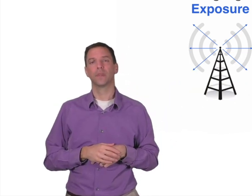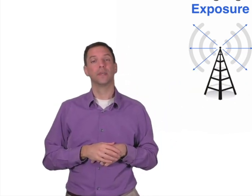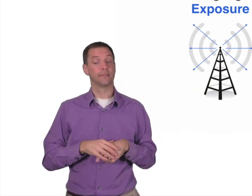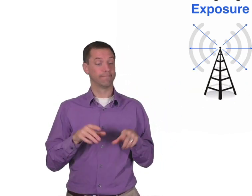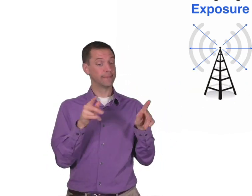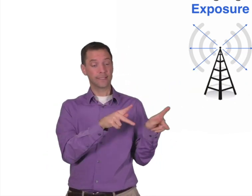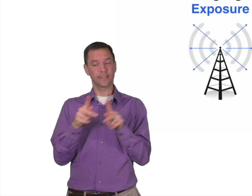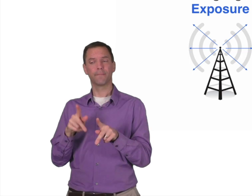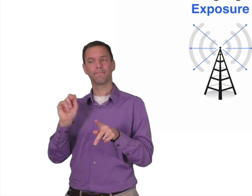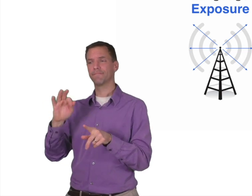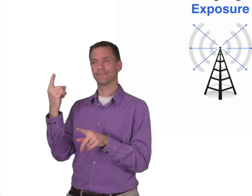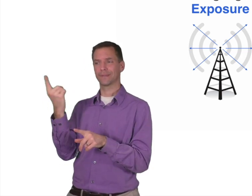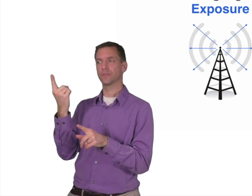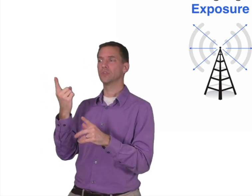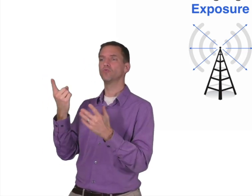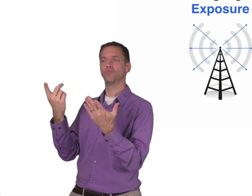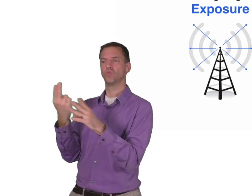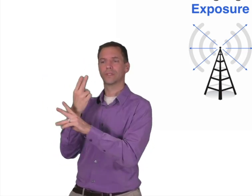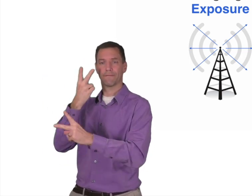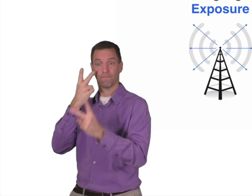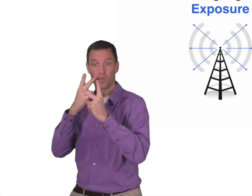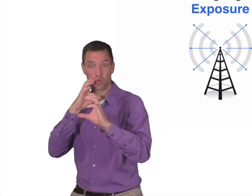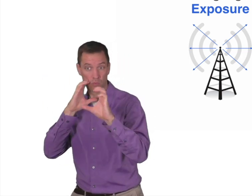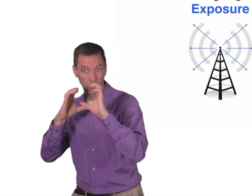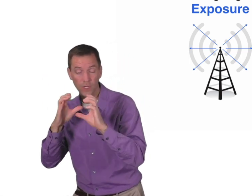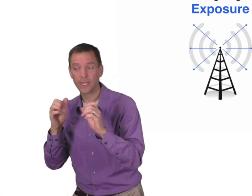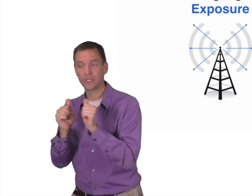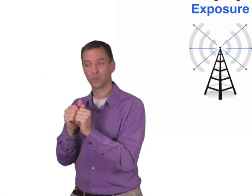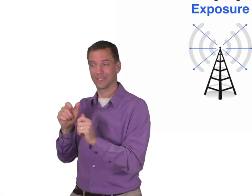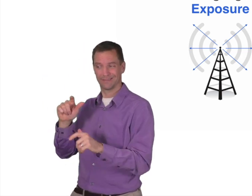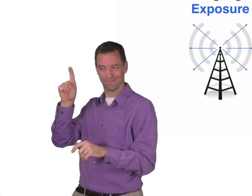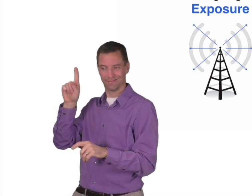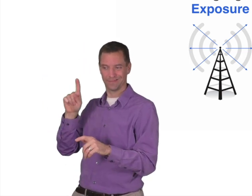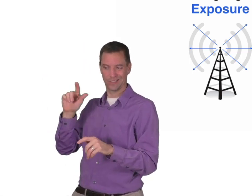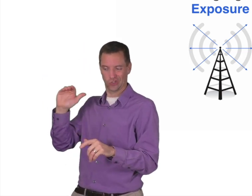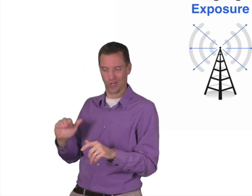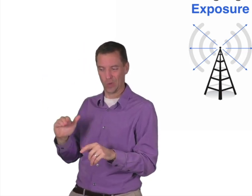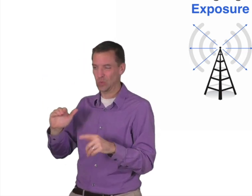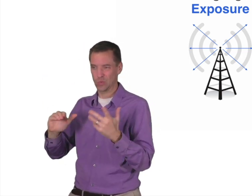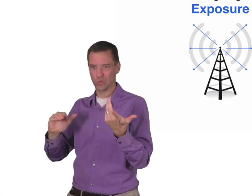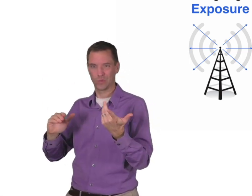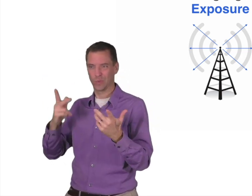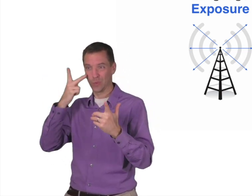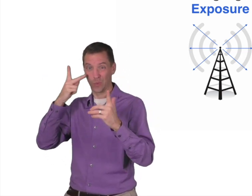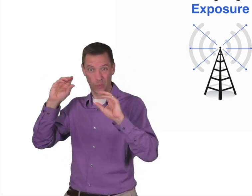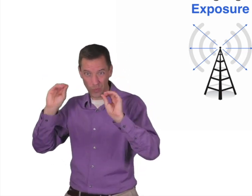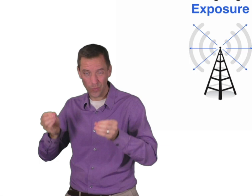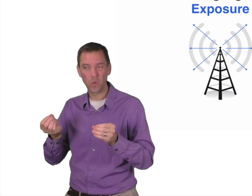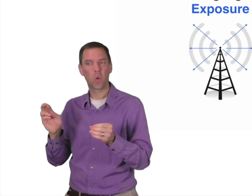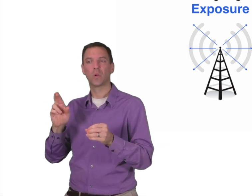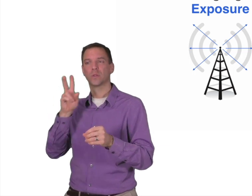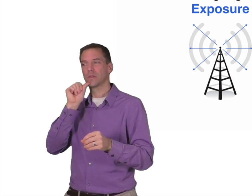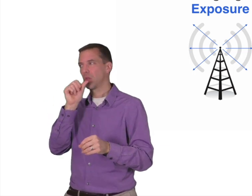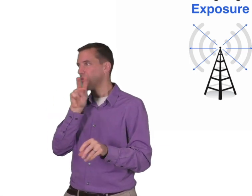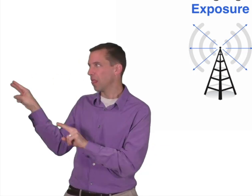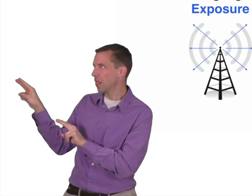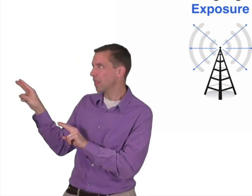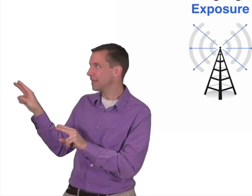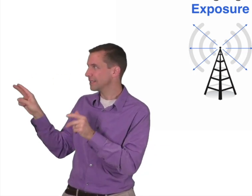reduced. The same is true if someone is using visual communication with a child who has